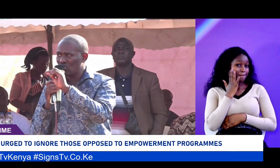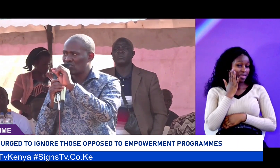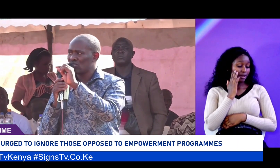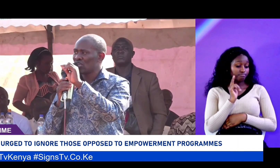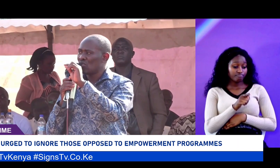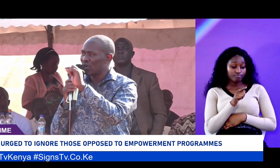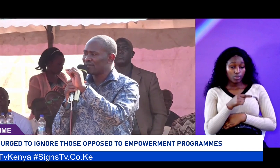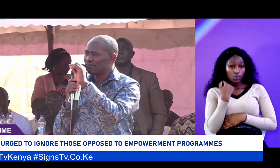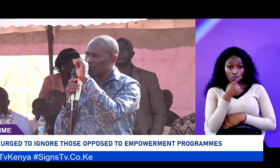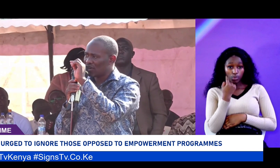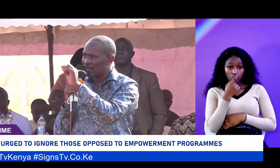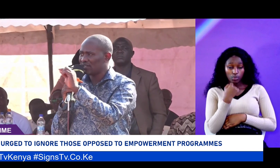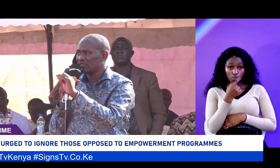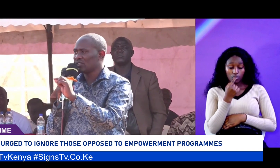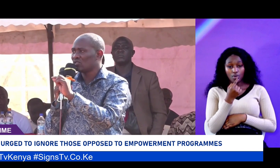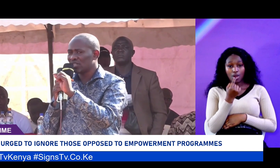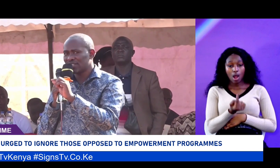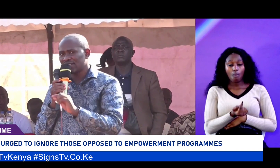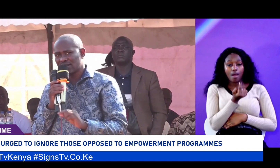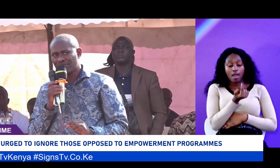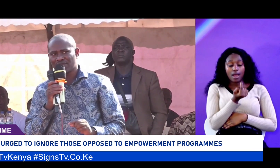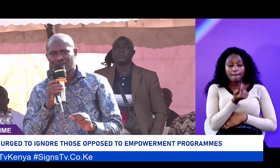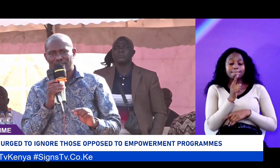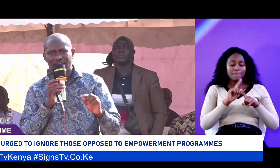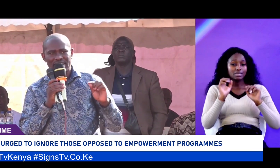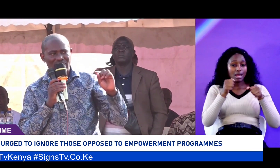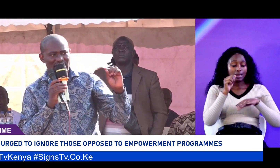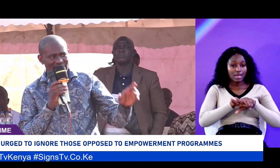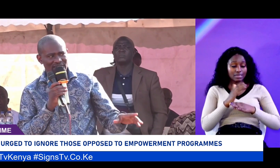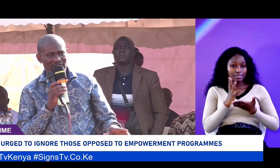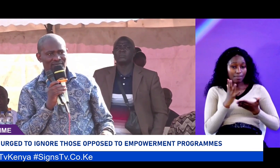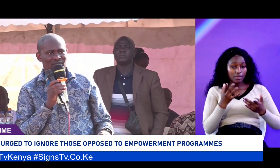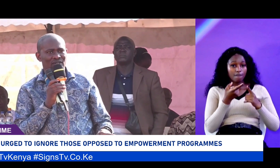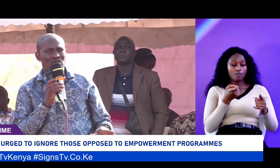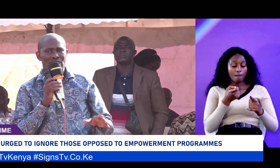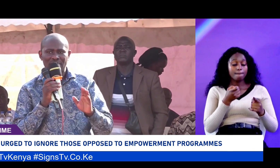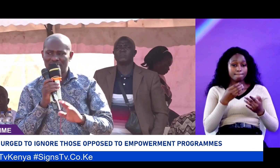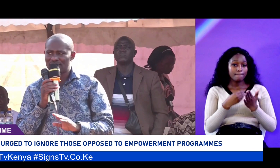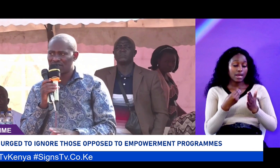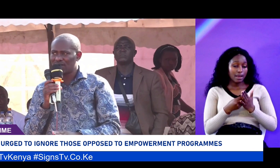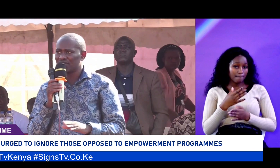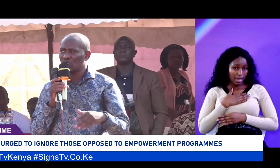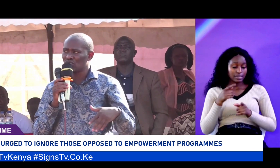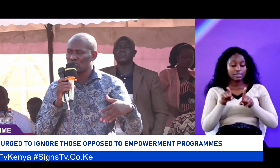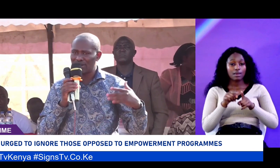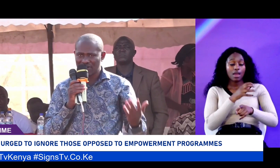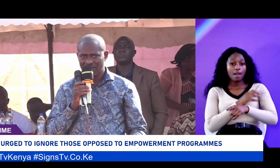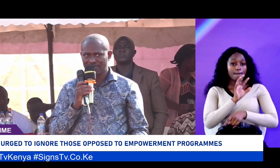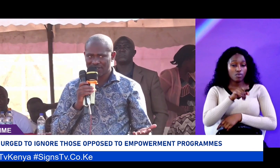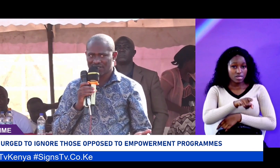no one for her, to at least get something from my earnings to empower themselves and also upgrade their